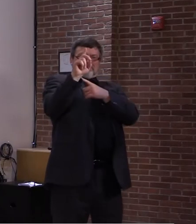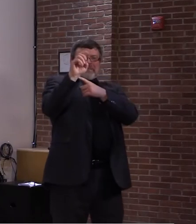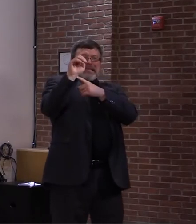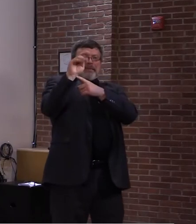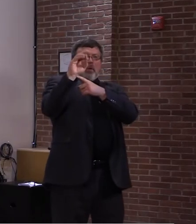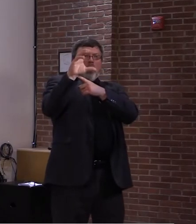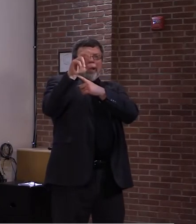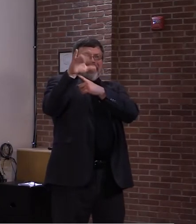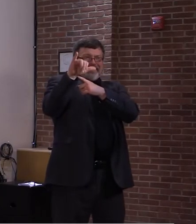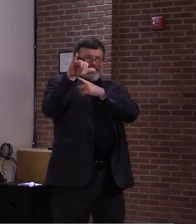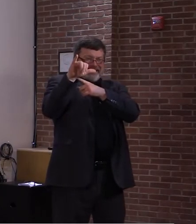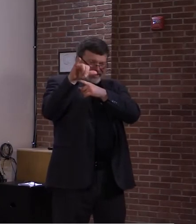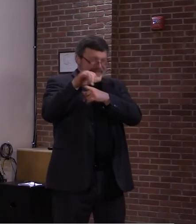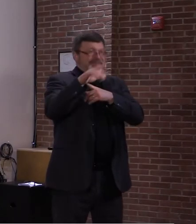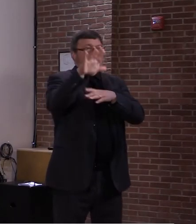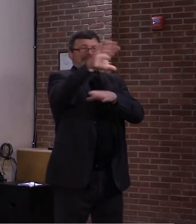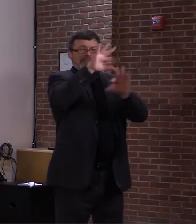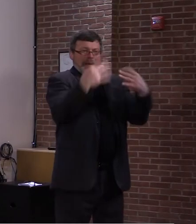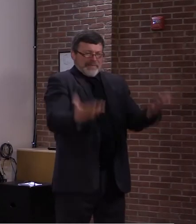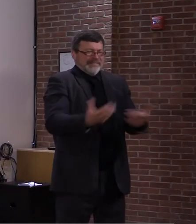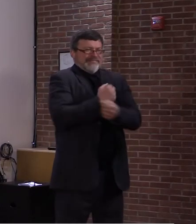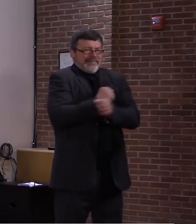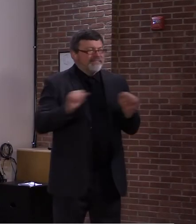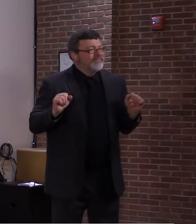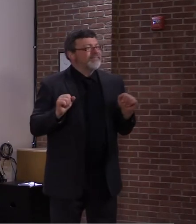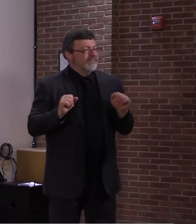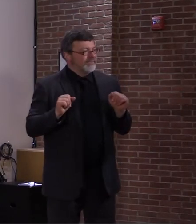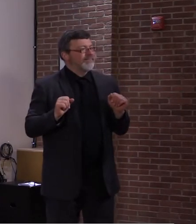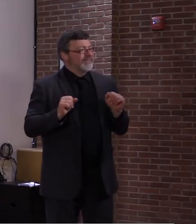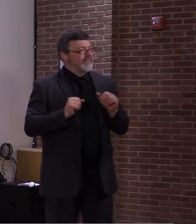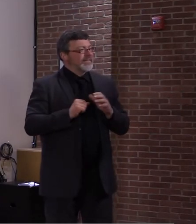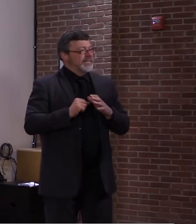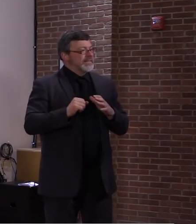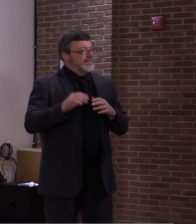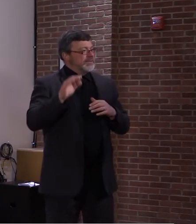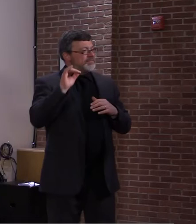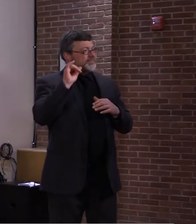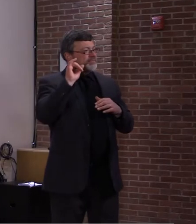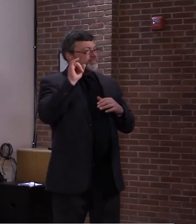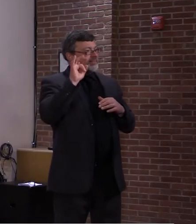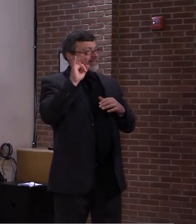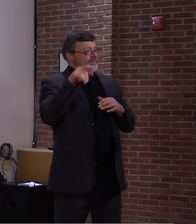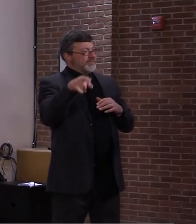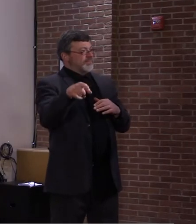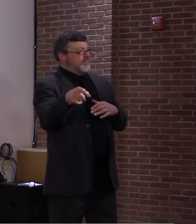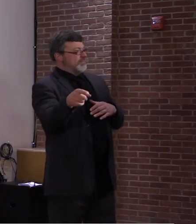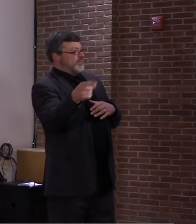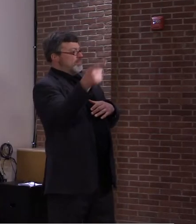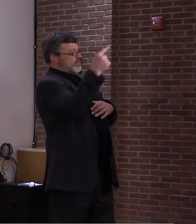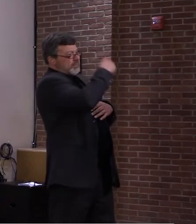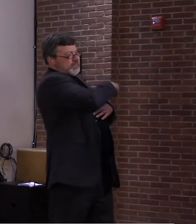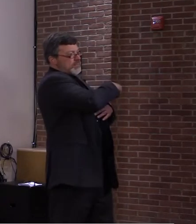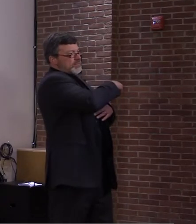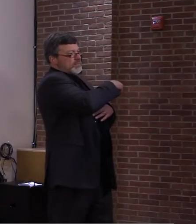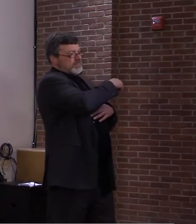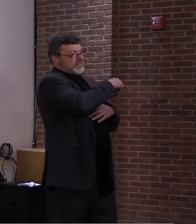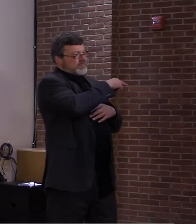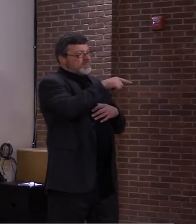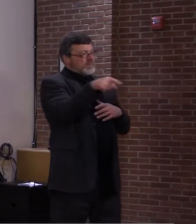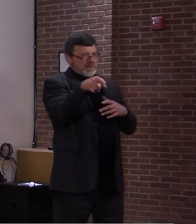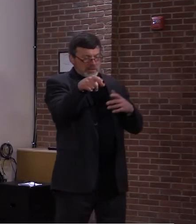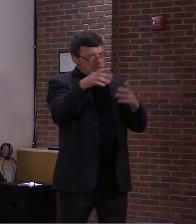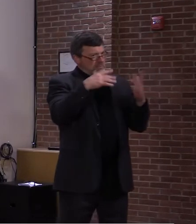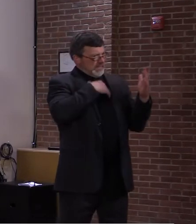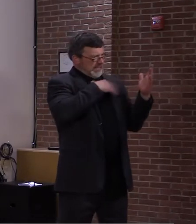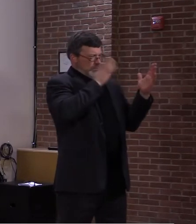anyone here is listening who has a member of their family deployed and you need anything at all, call us and we'll do